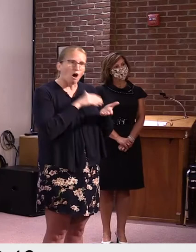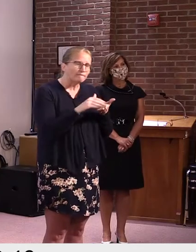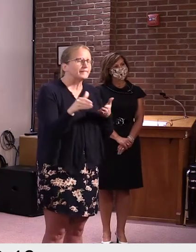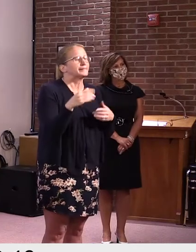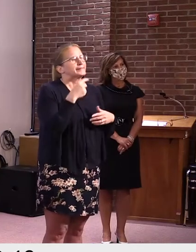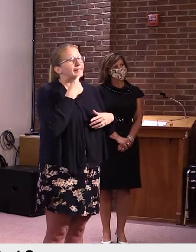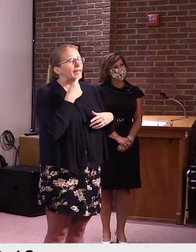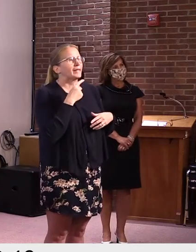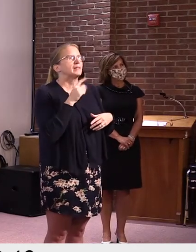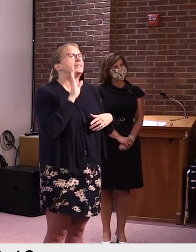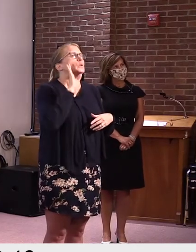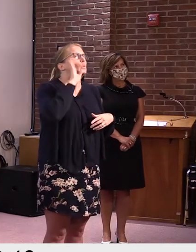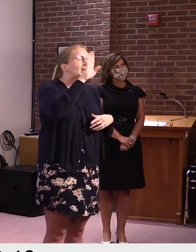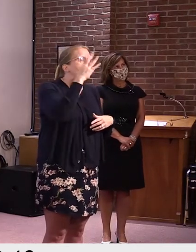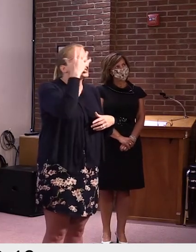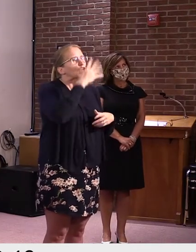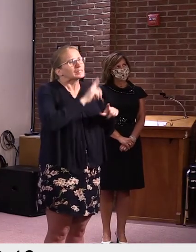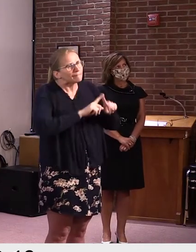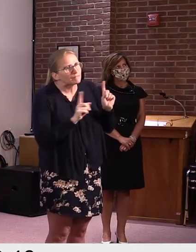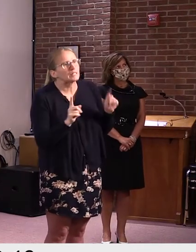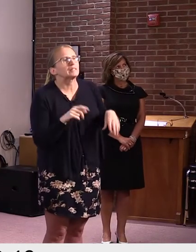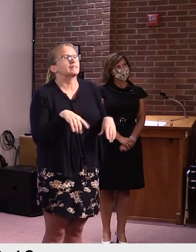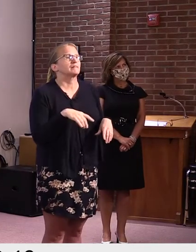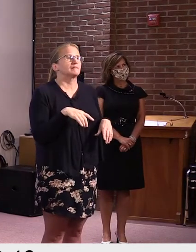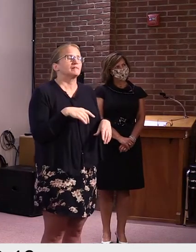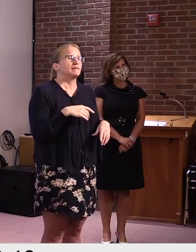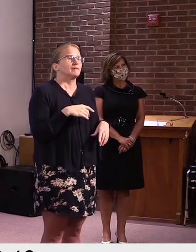somewhat when there is